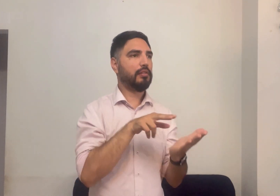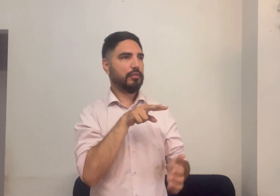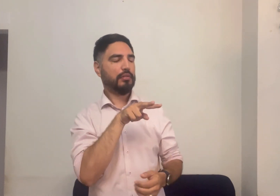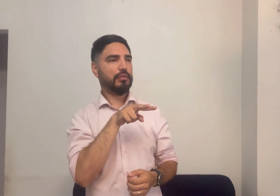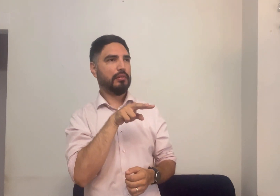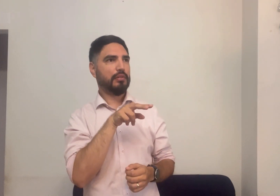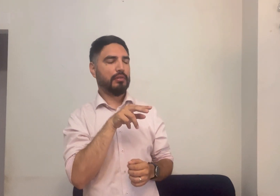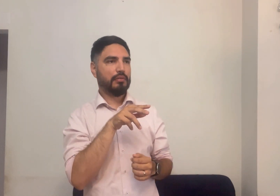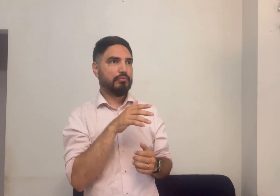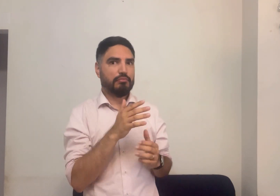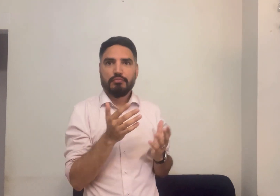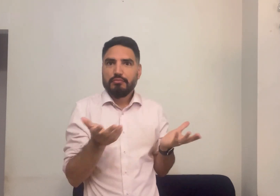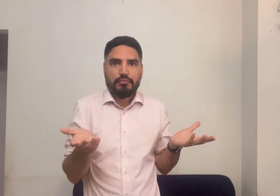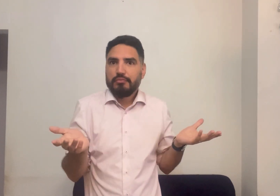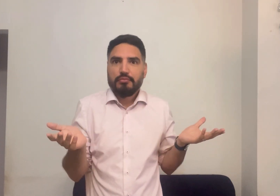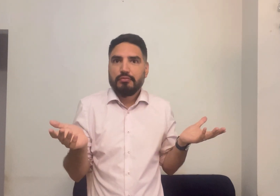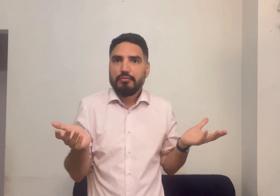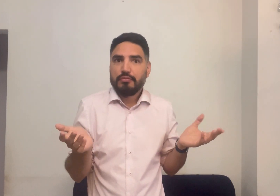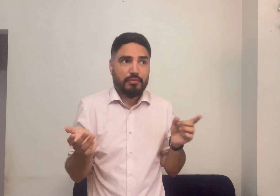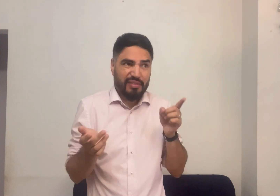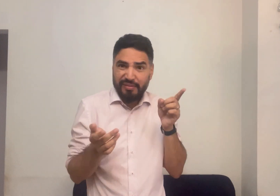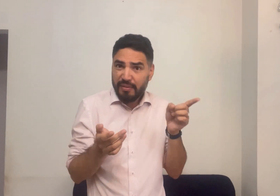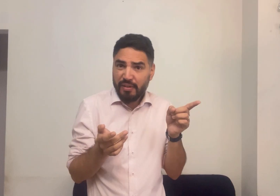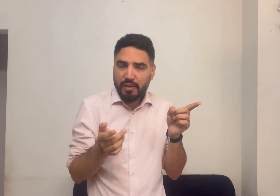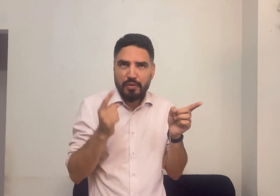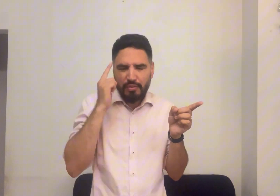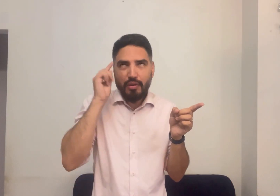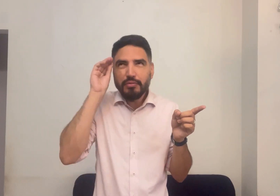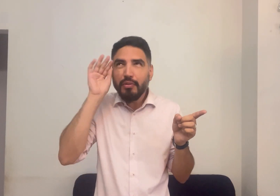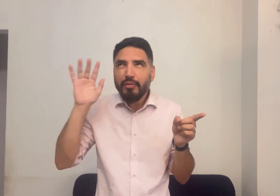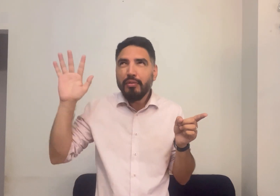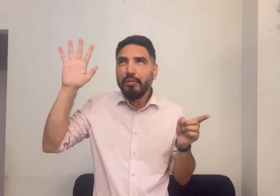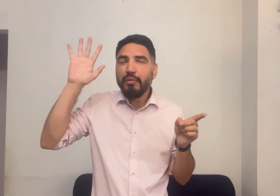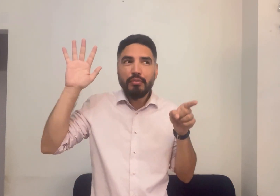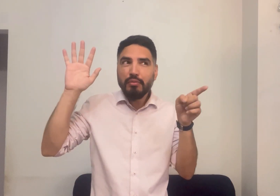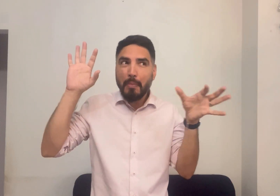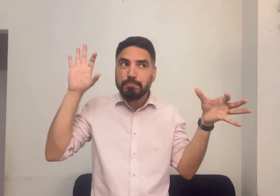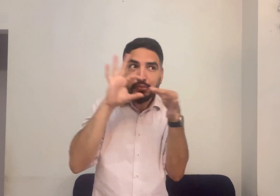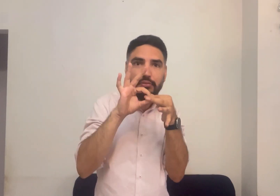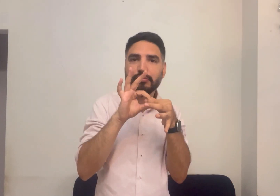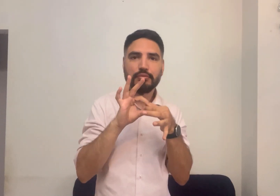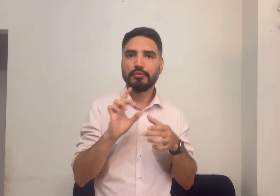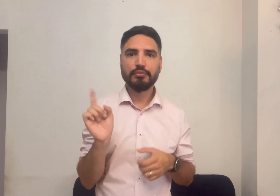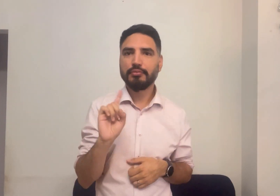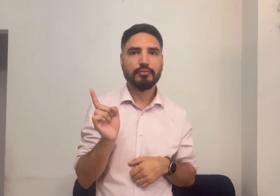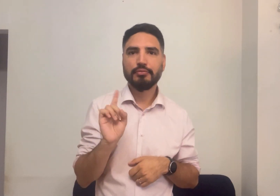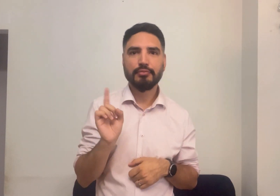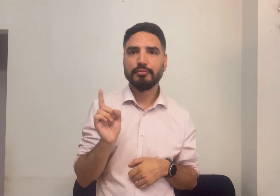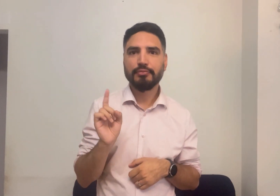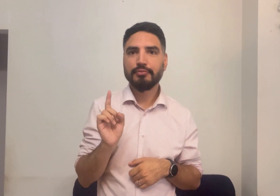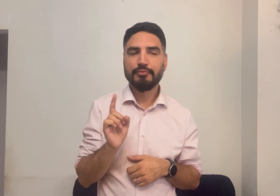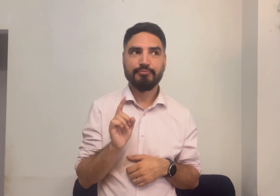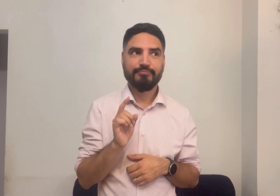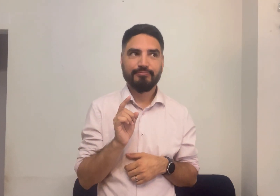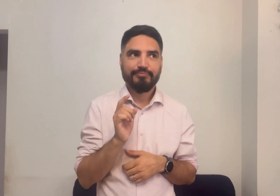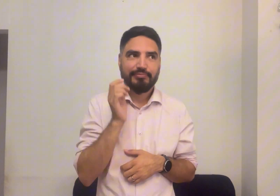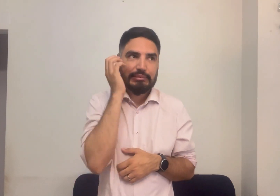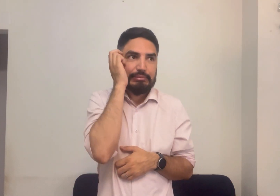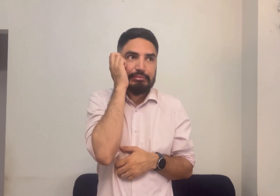If I am signing and someone says decision, the person might still not be able to link that sign to a